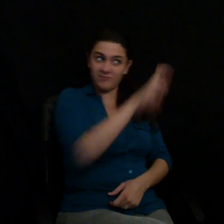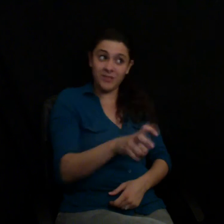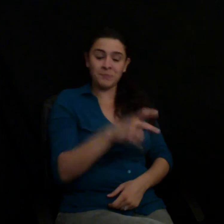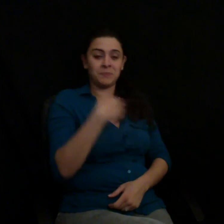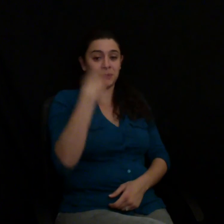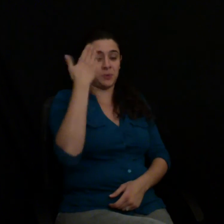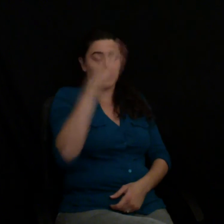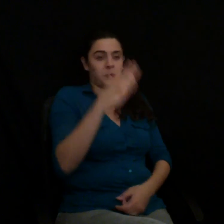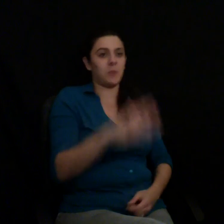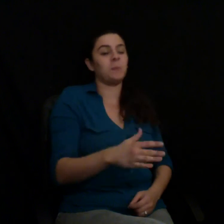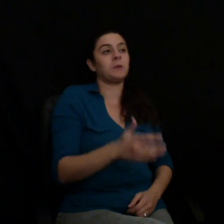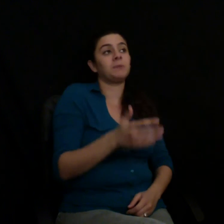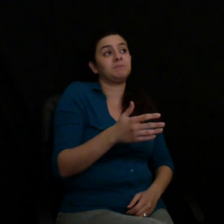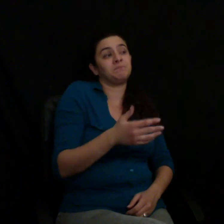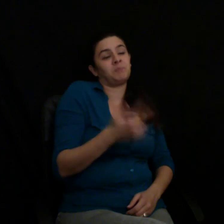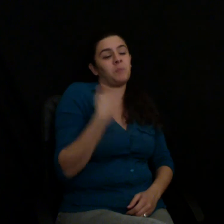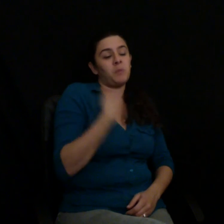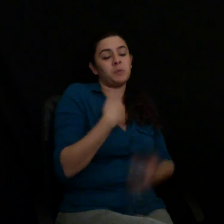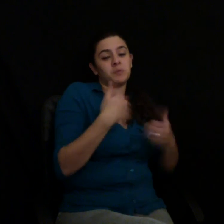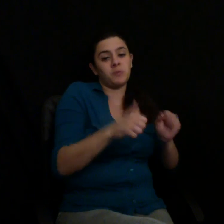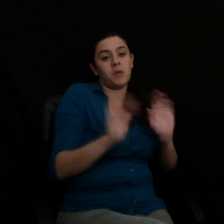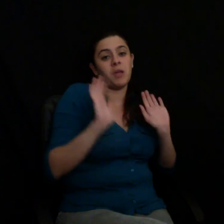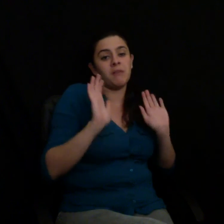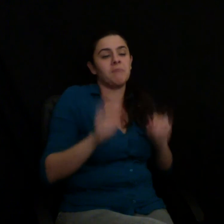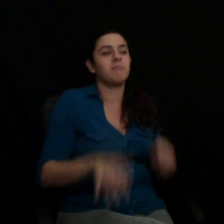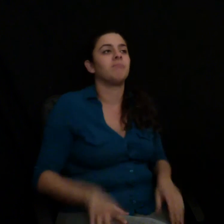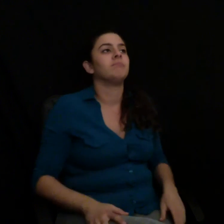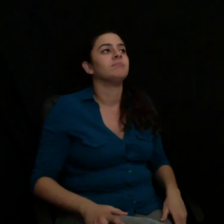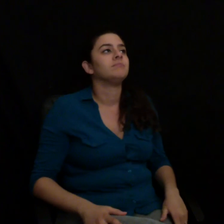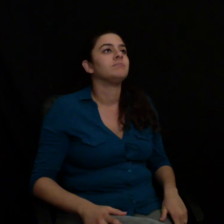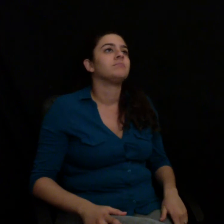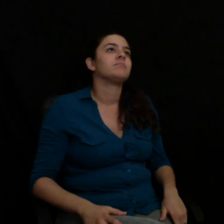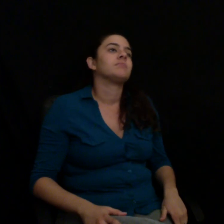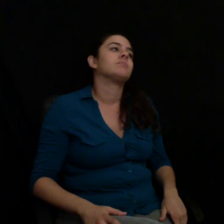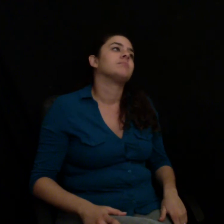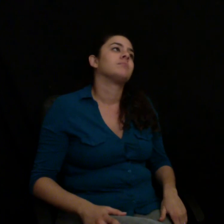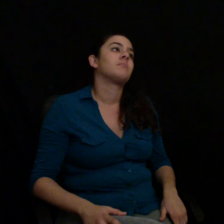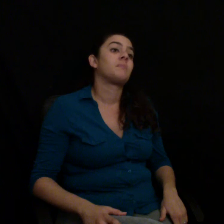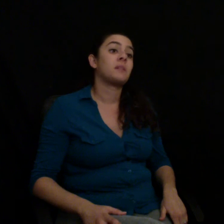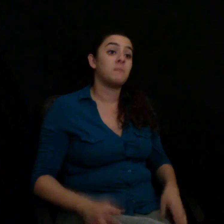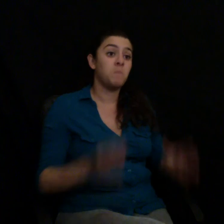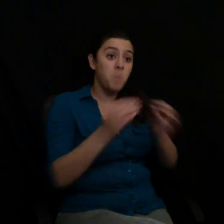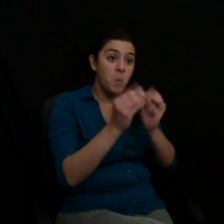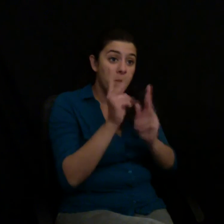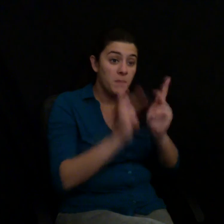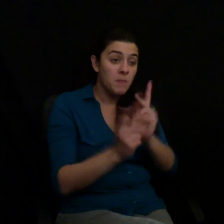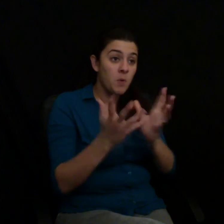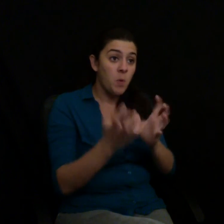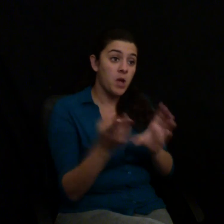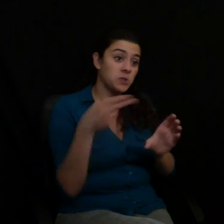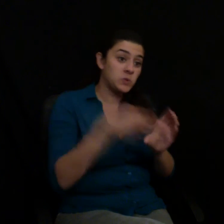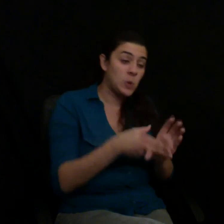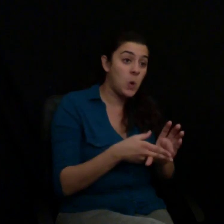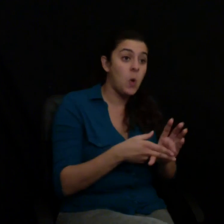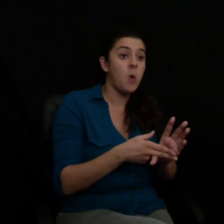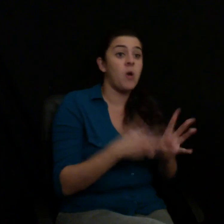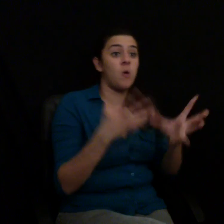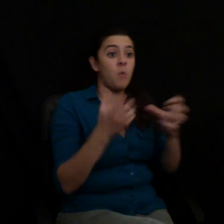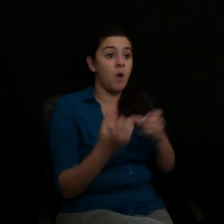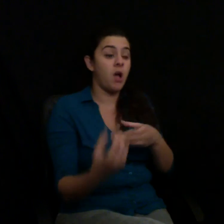go in September. We're still inviting people out there. If you'd like to join us, come along. If you'd like to film it, come along. If you'd like to